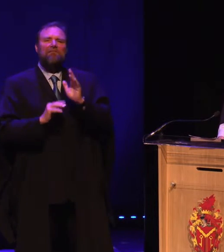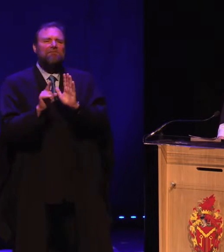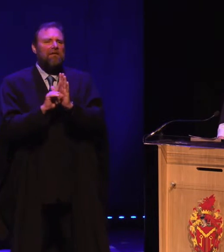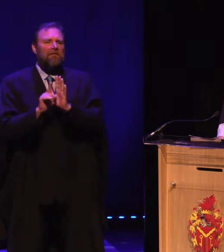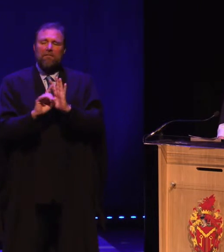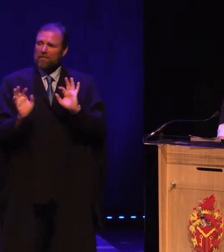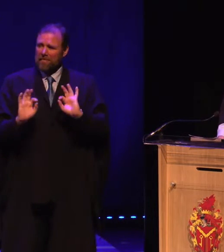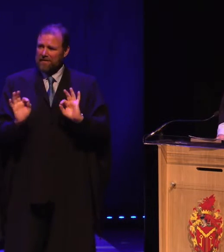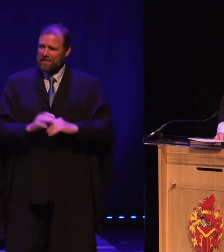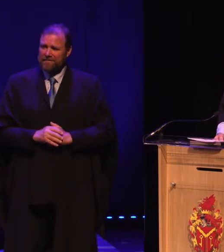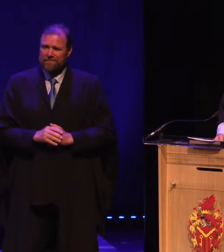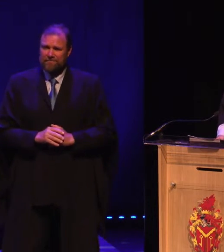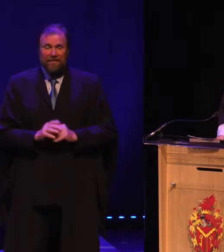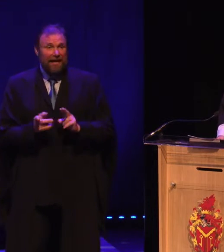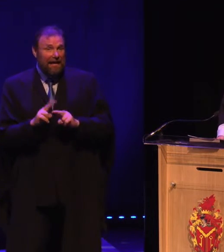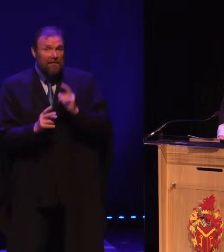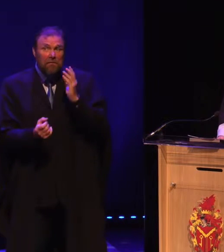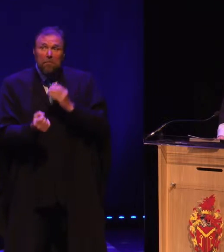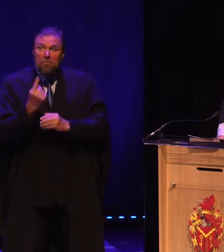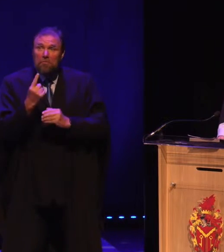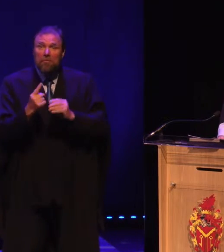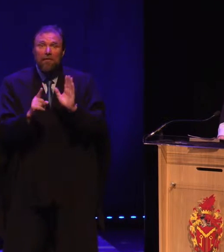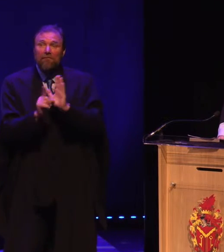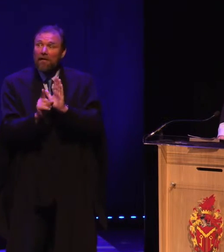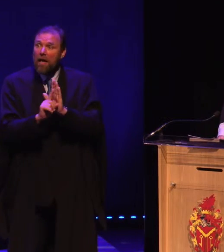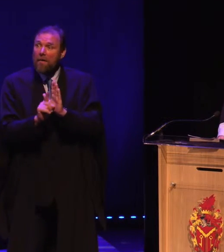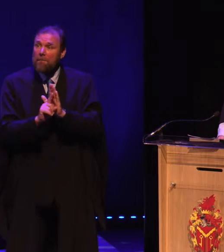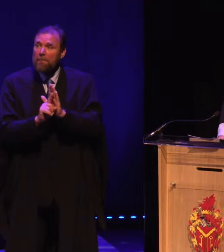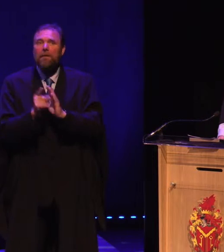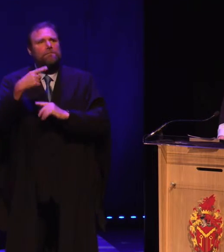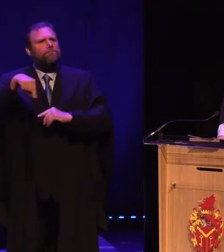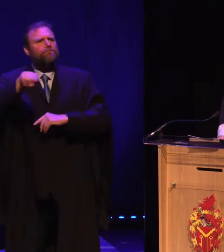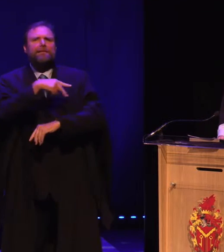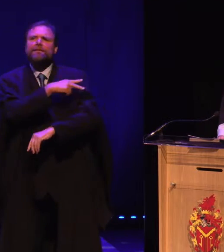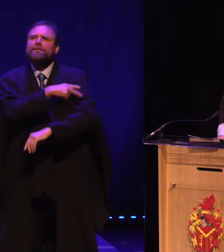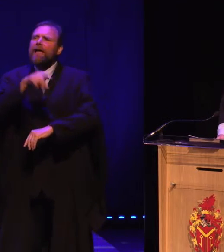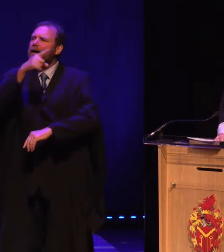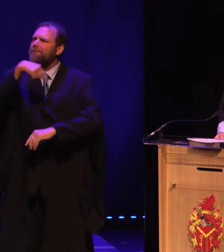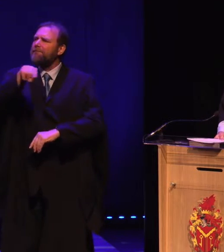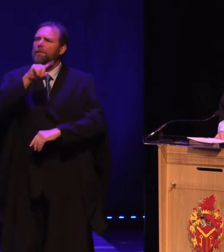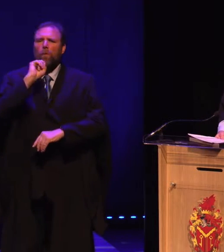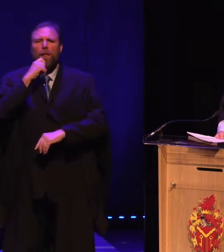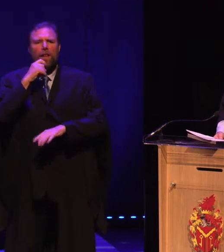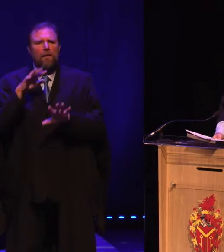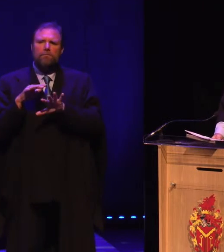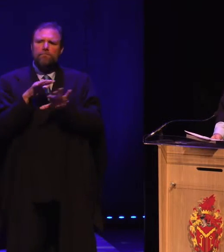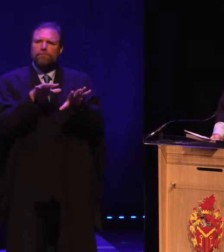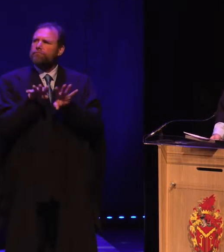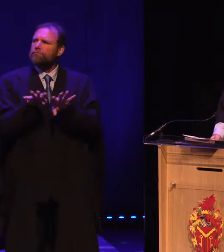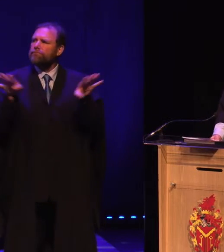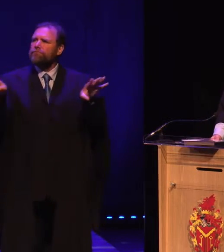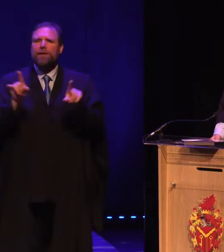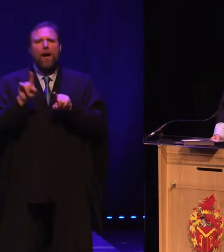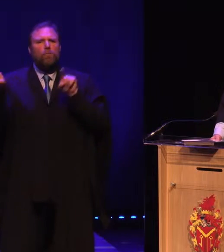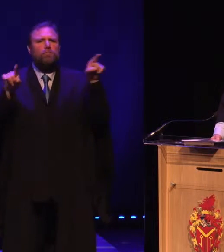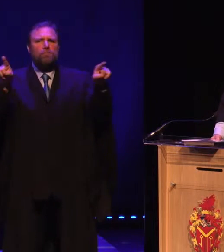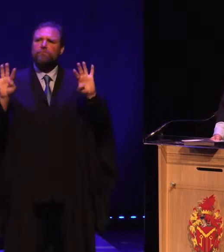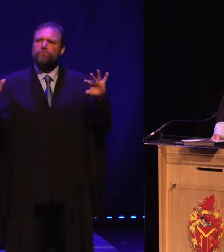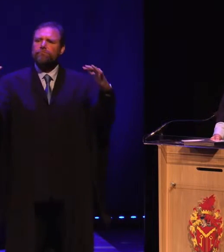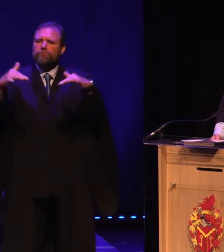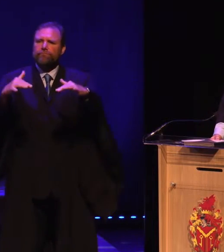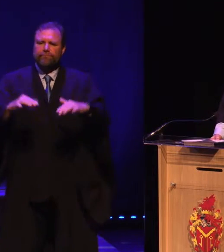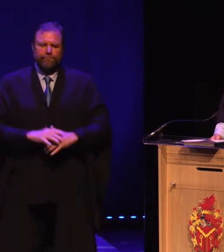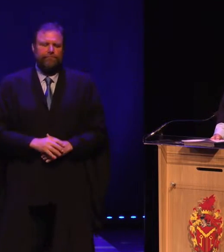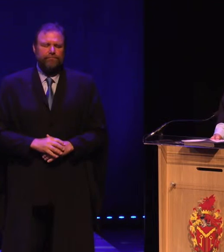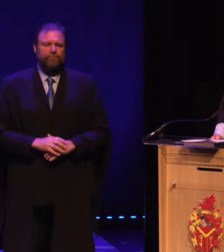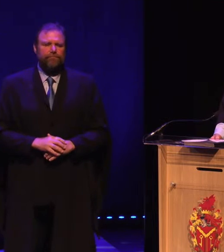today, but should the unexpected happen, the staff of Wales Millennium Centre will escort you to the assembly points. We would